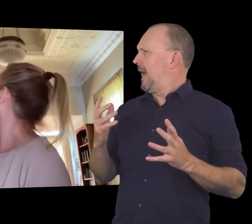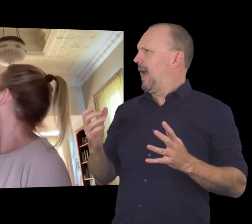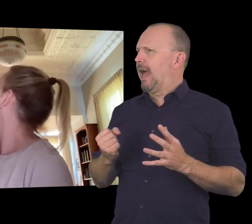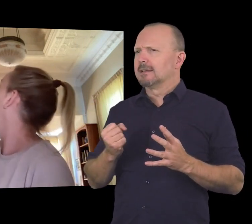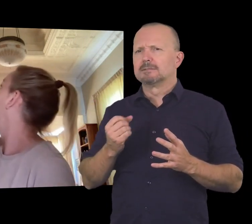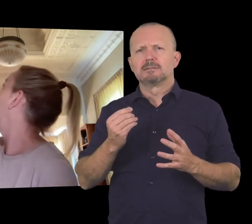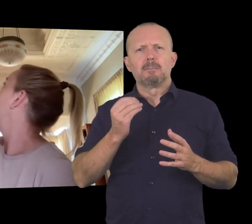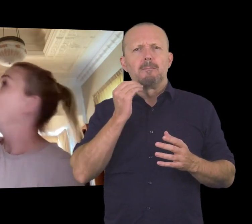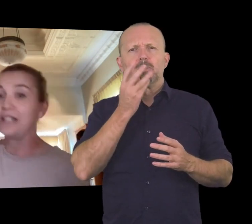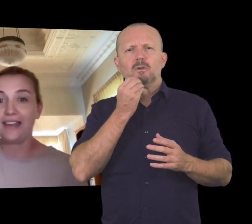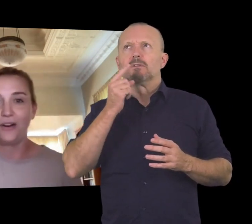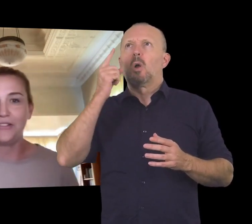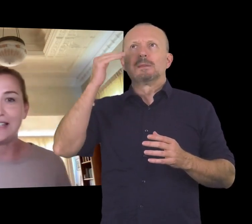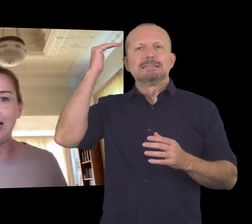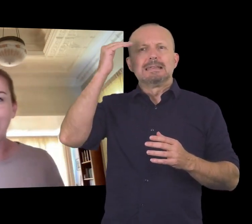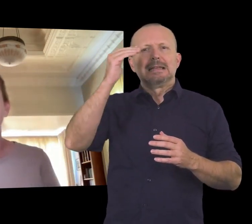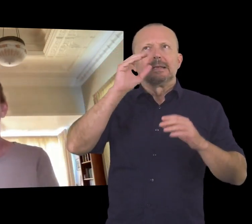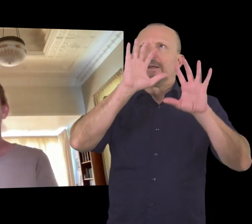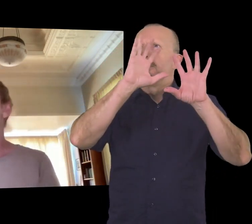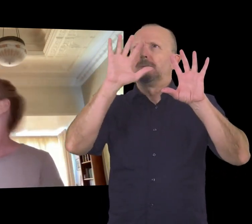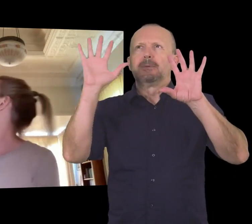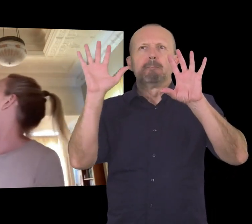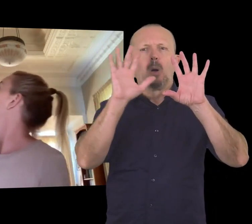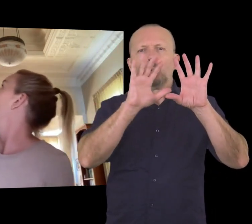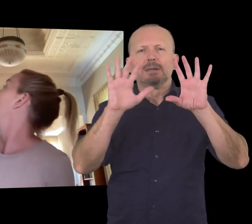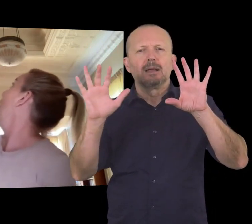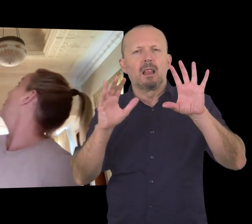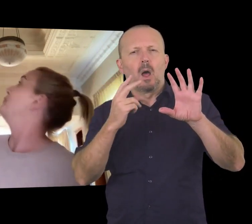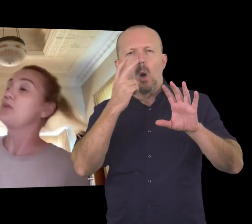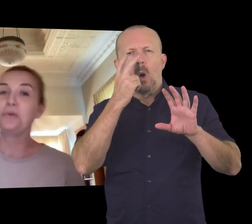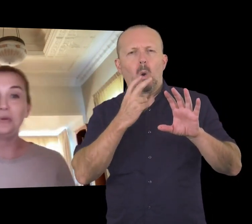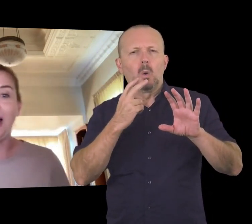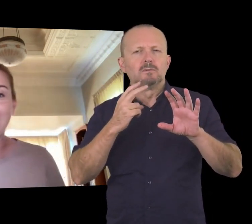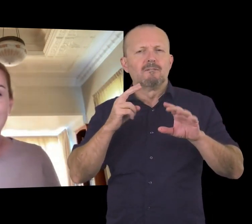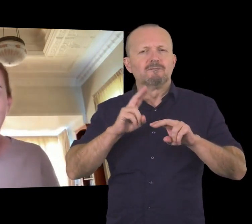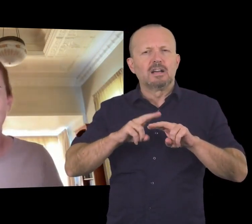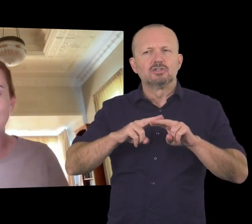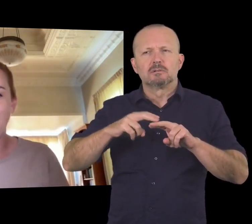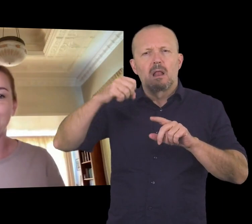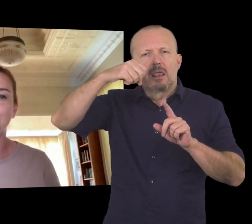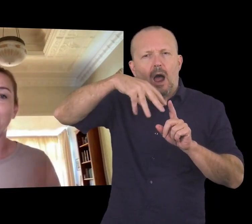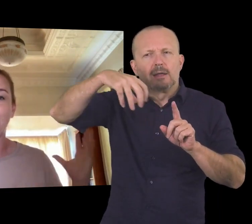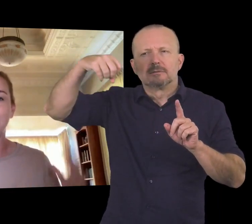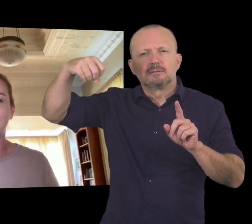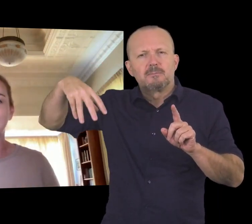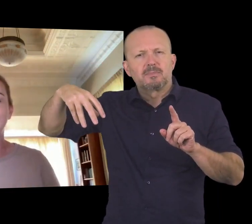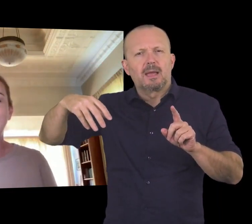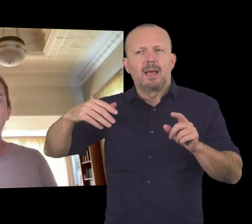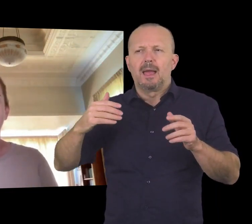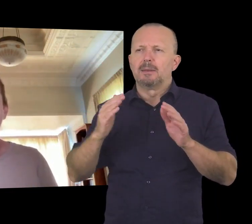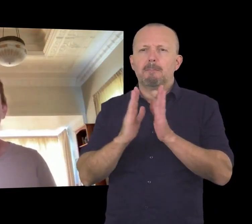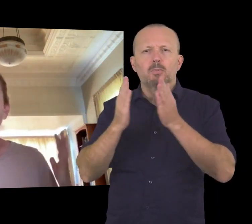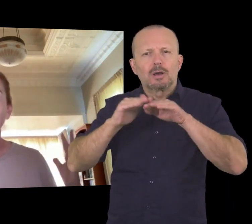really beautiful moulding on the ceiling and some kind of old school lights and some